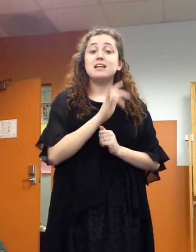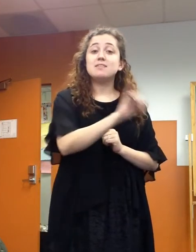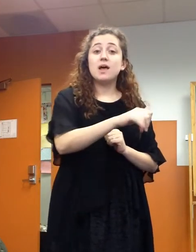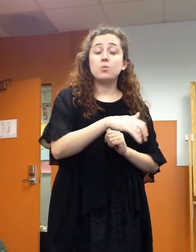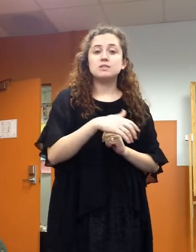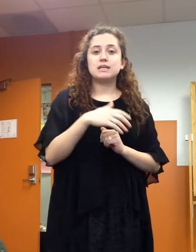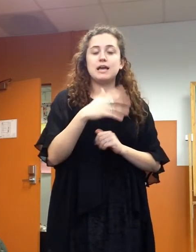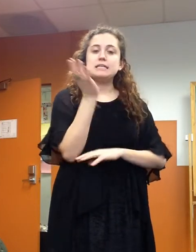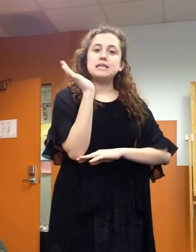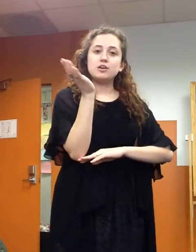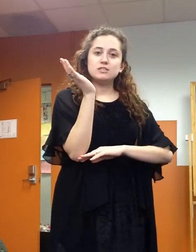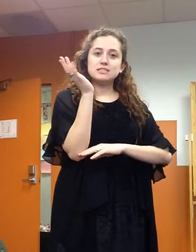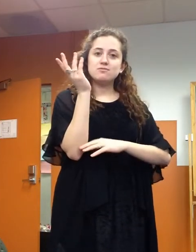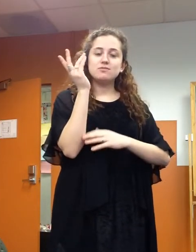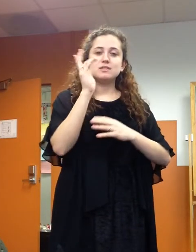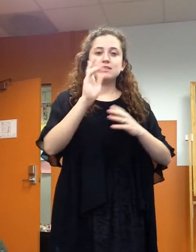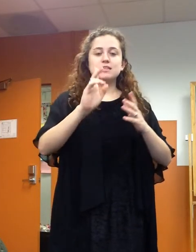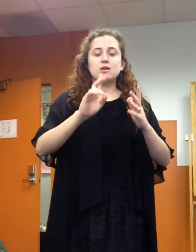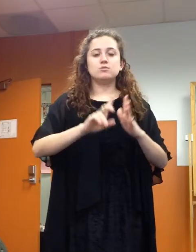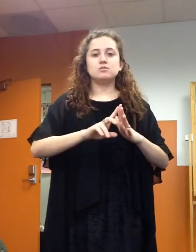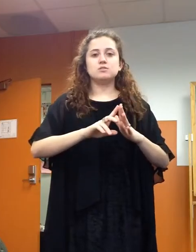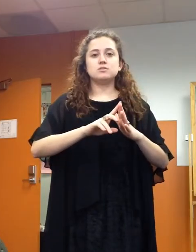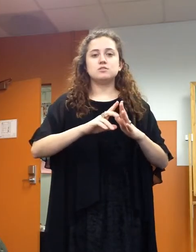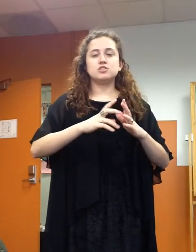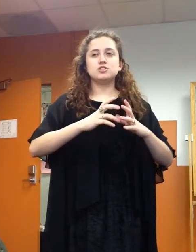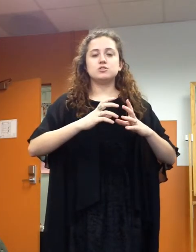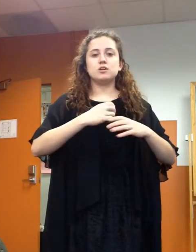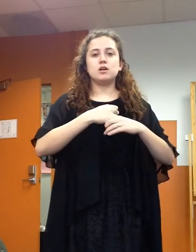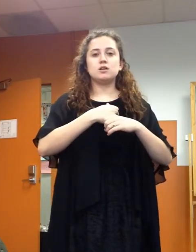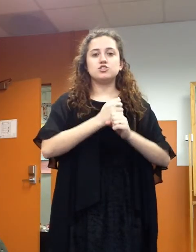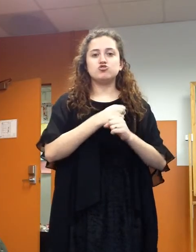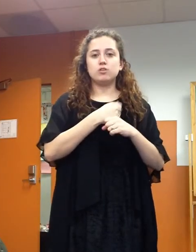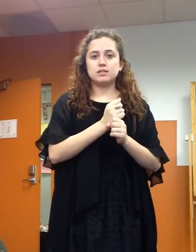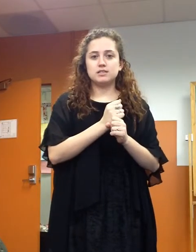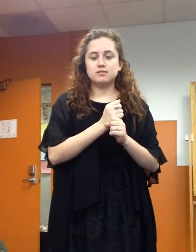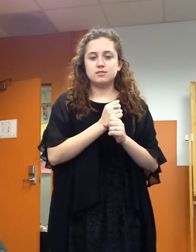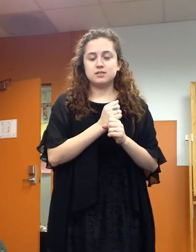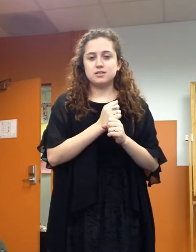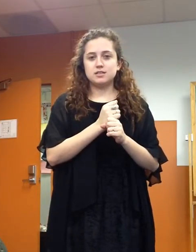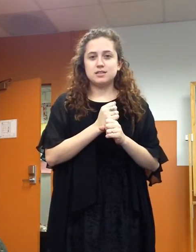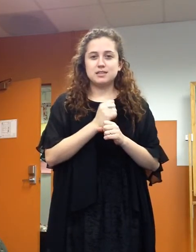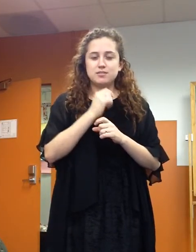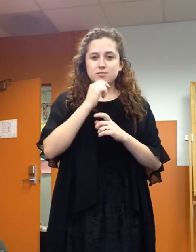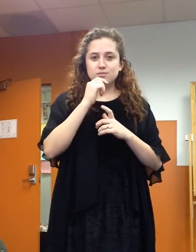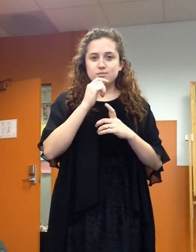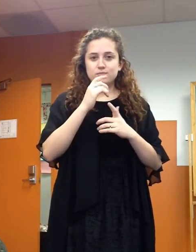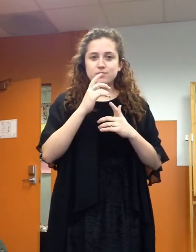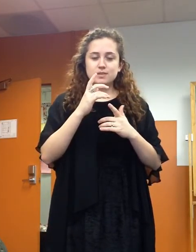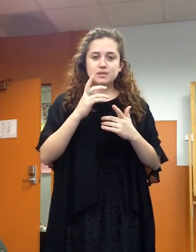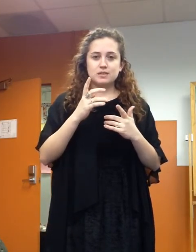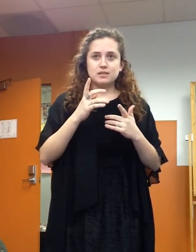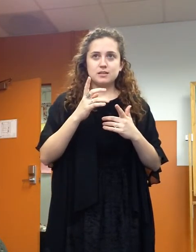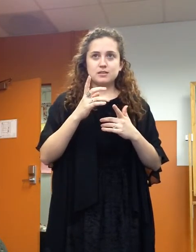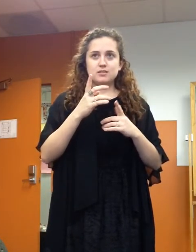in a very, somewhat artificial fashion, starting from Egypt to Mesopotamia, migrating to Greece,